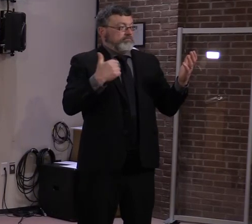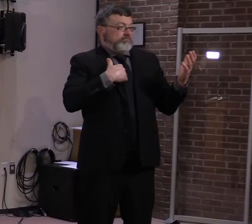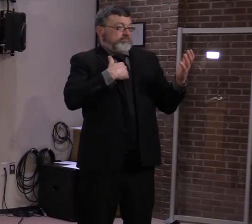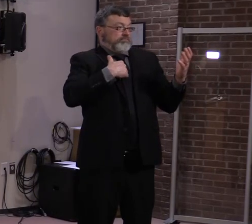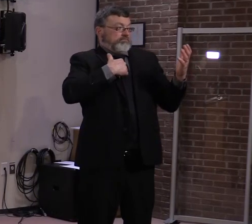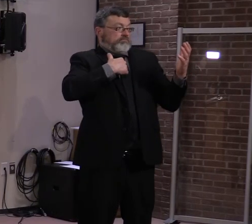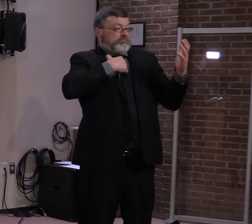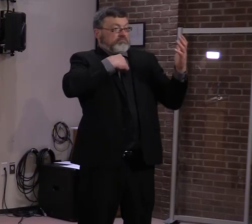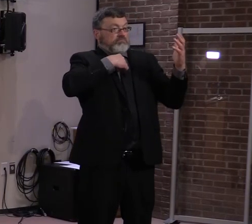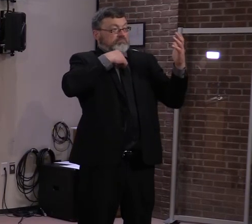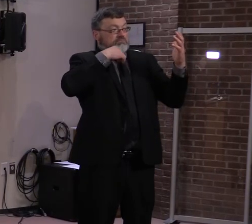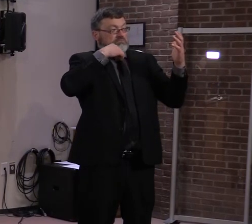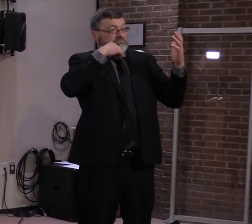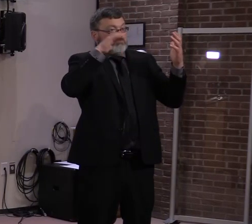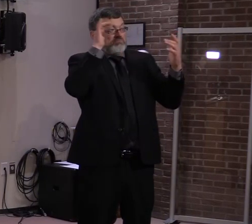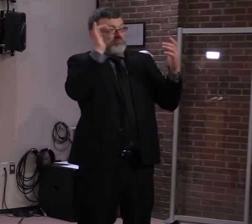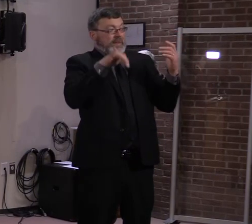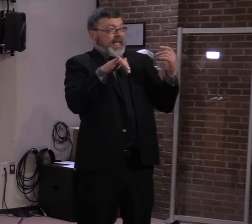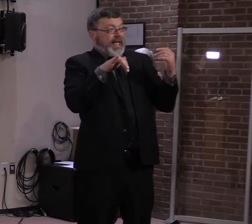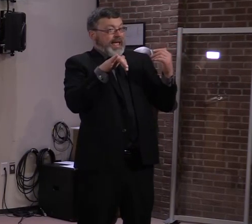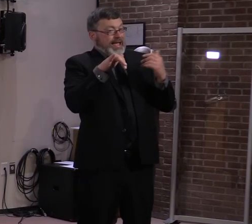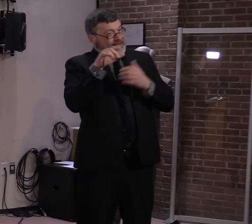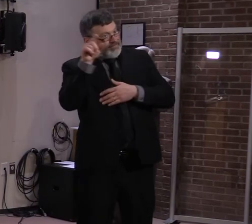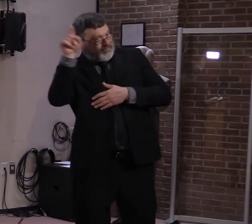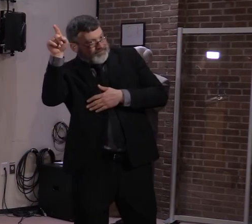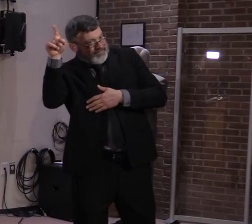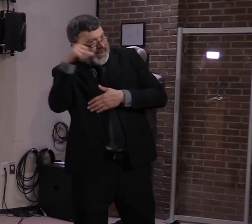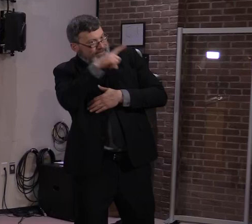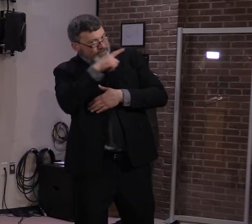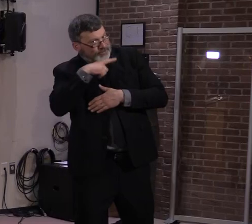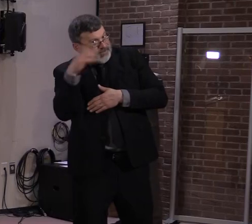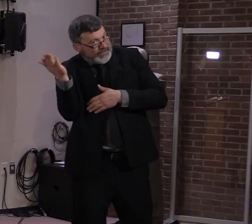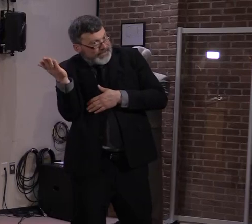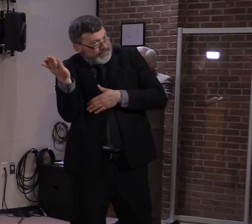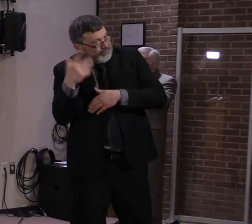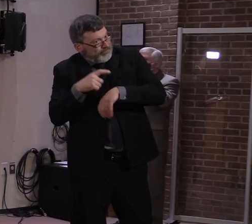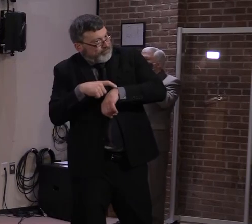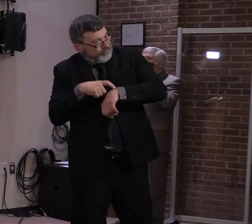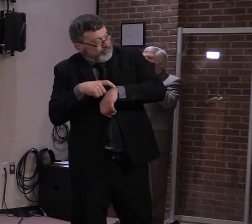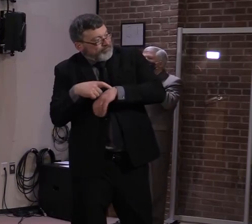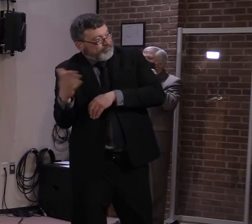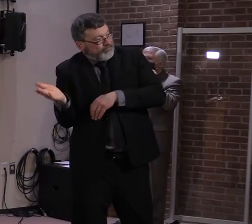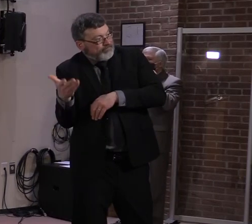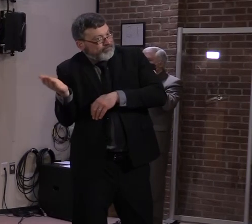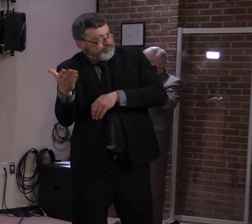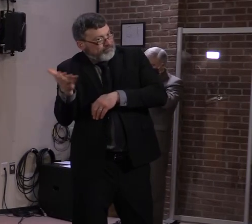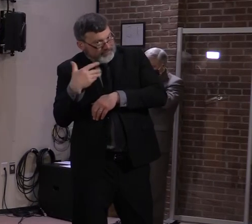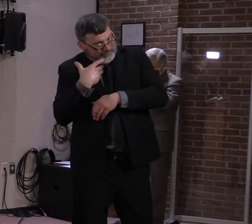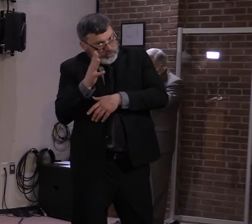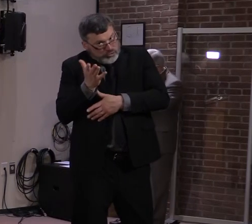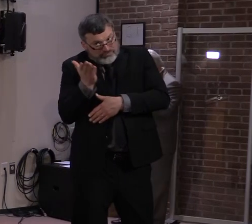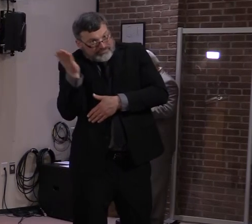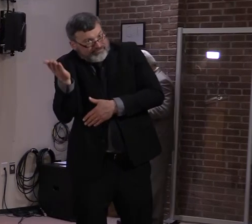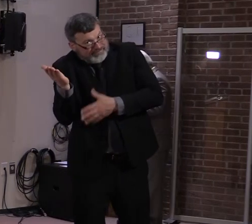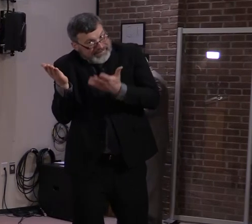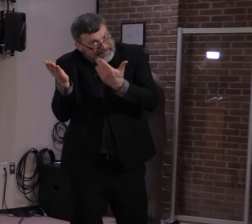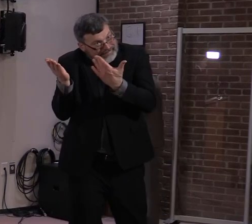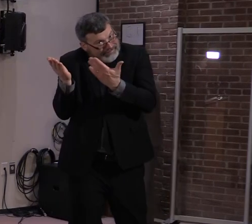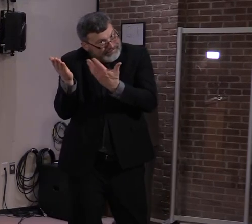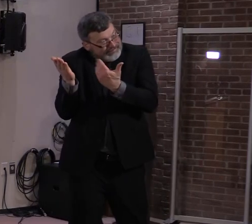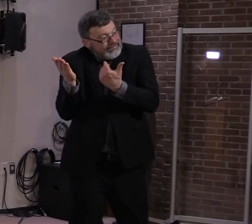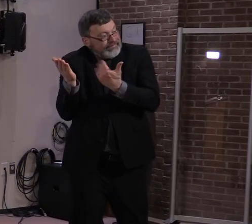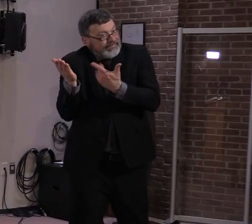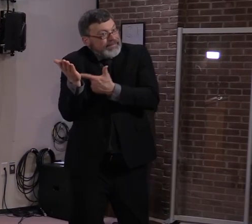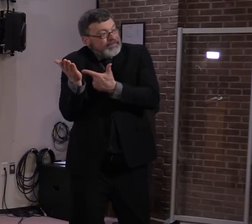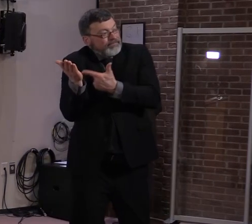House in particular, or it gets into a conference committee, and then we'll go from there. But I feel strongly